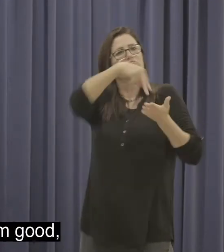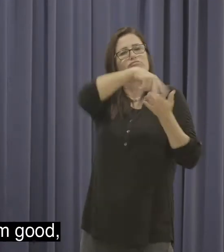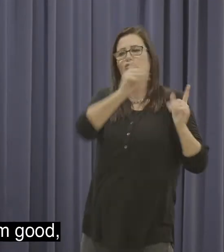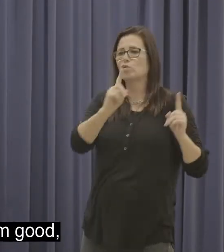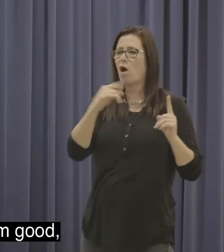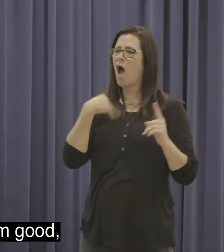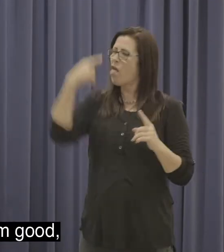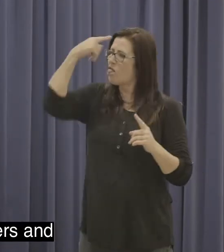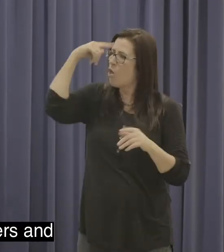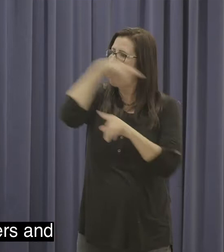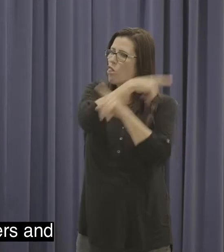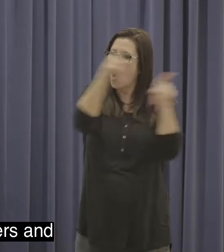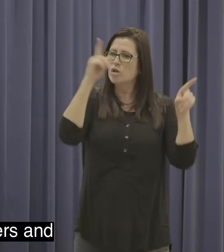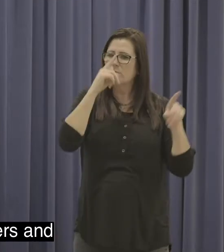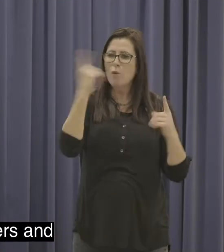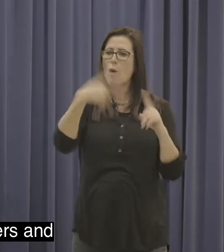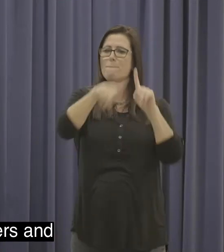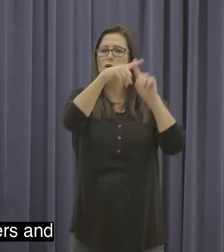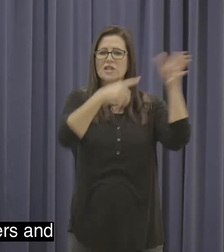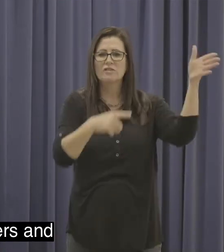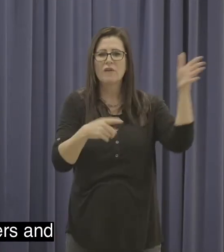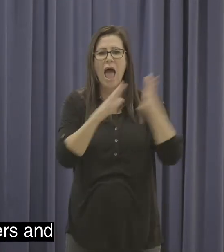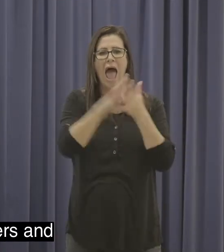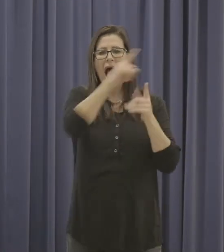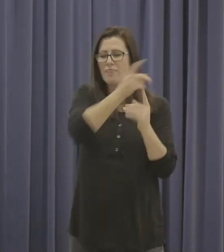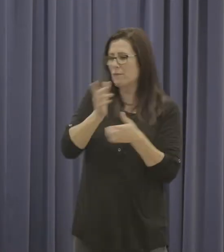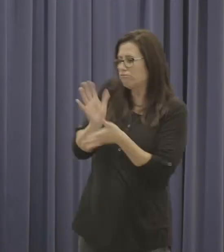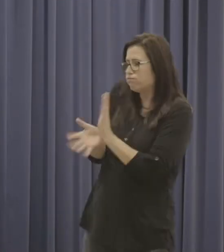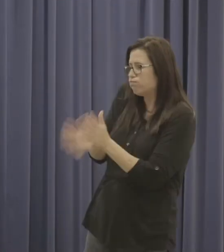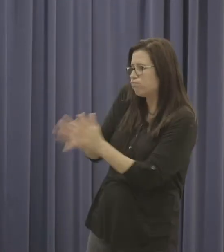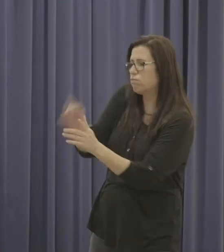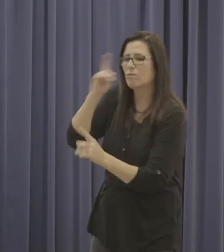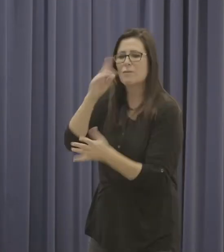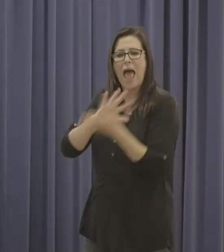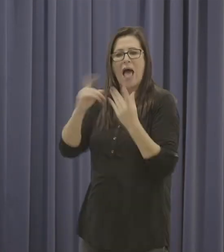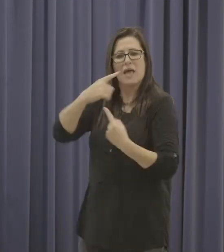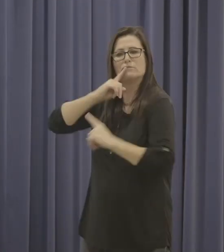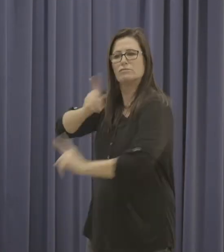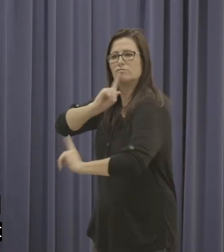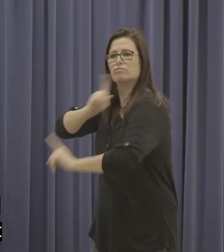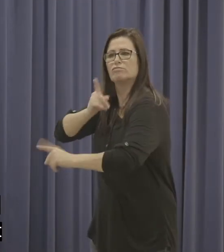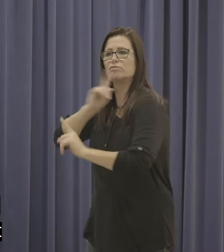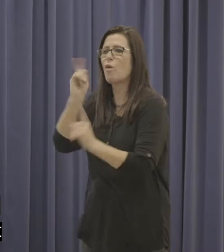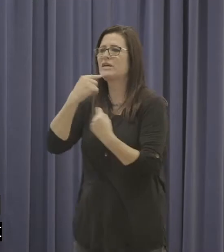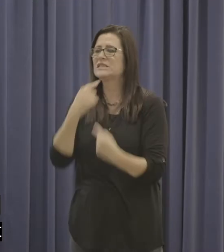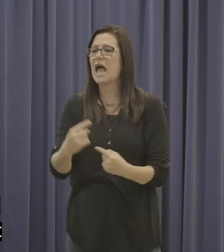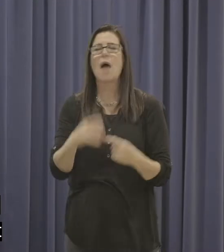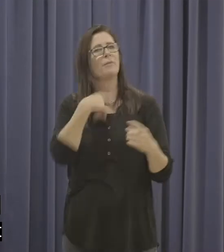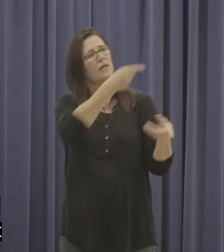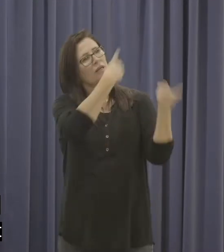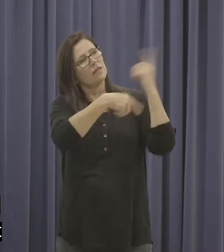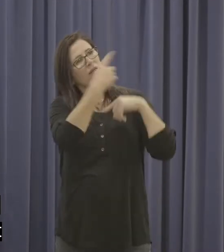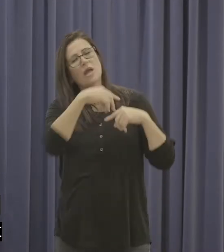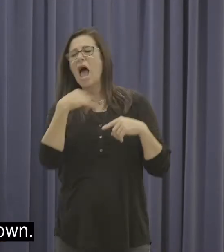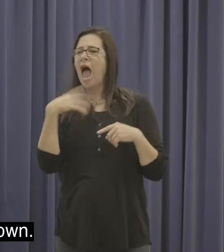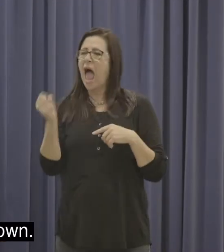them good and how they motivated their players and the tactics they used. There were 2 things I thought that